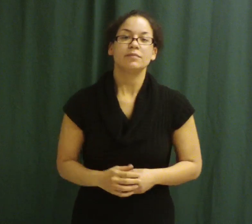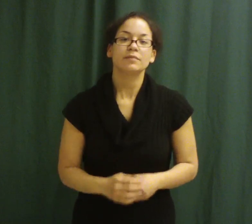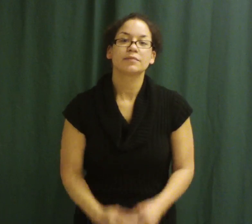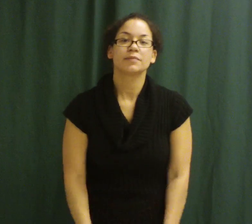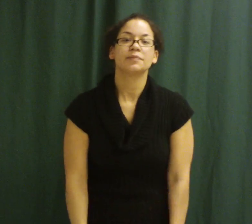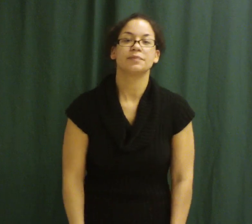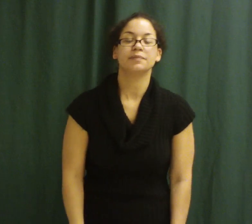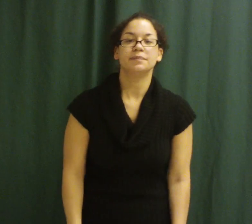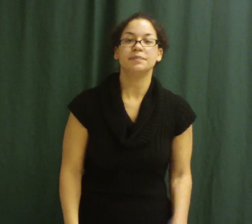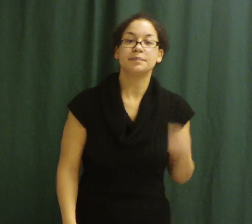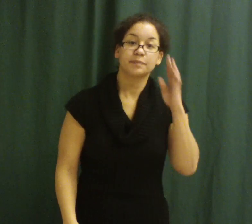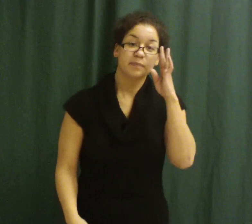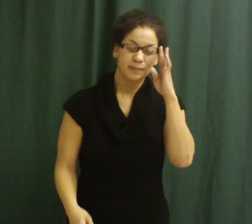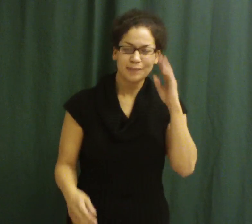The planets vary in size.